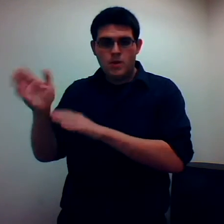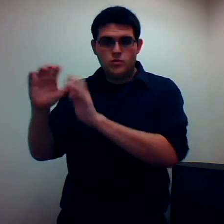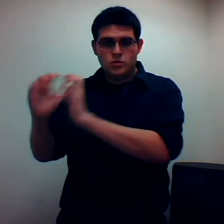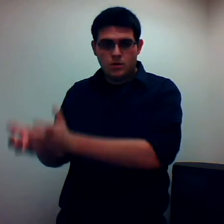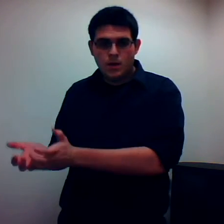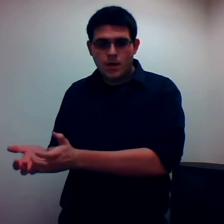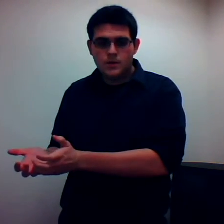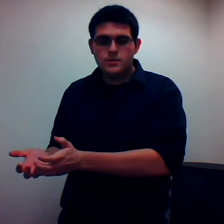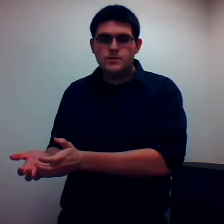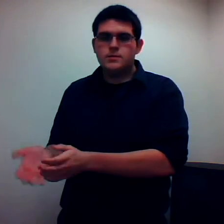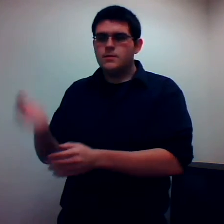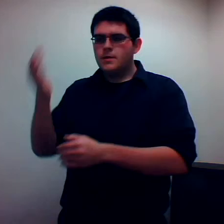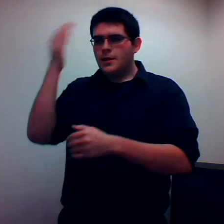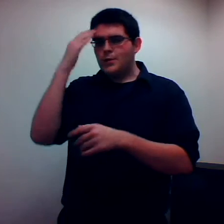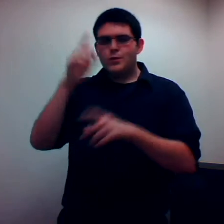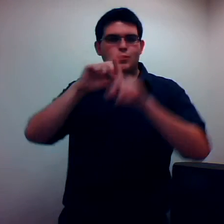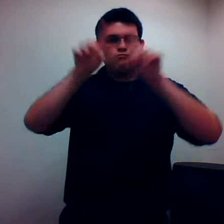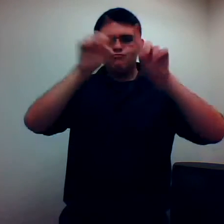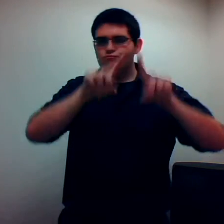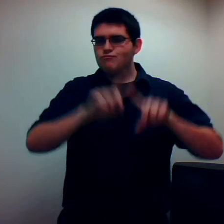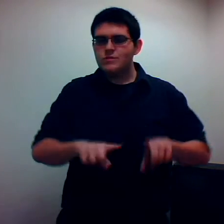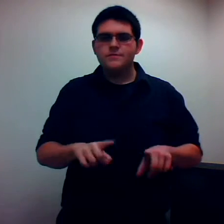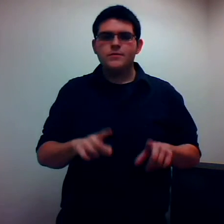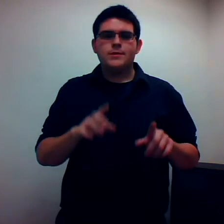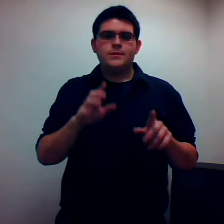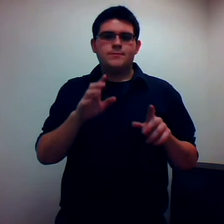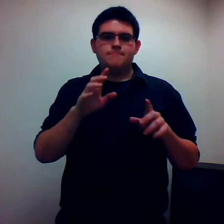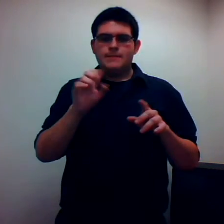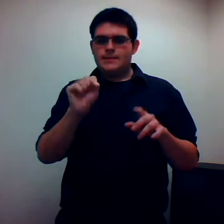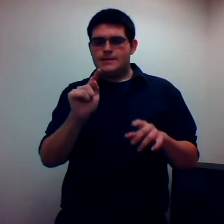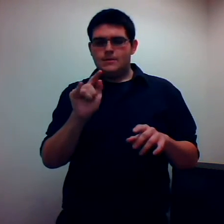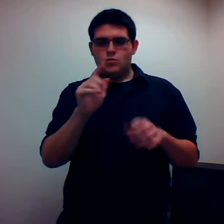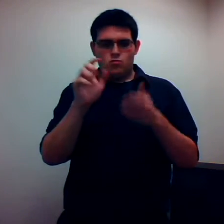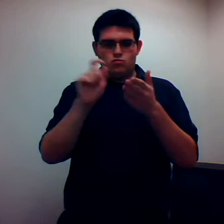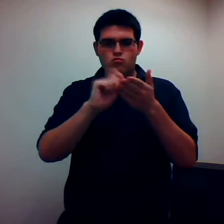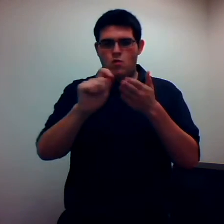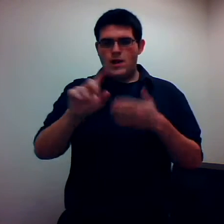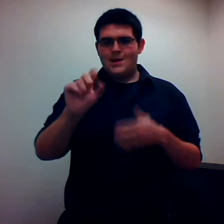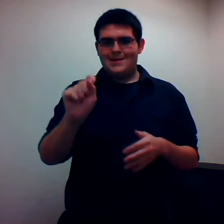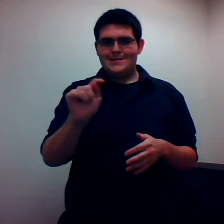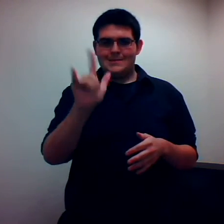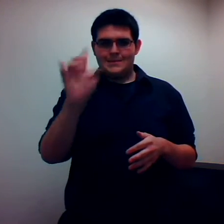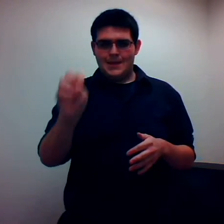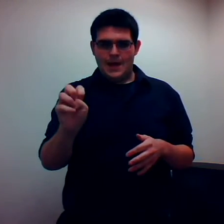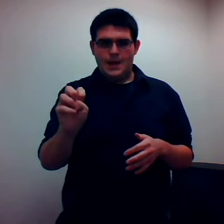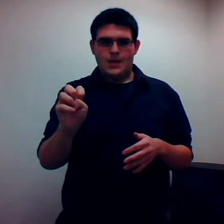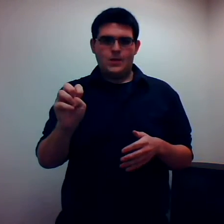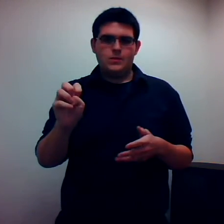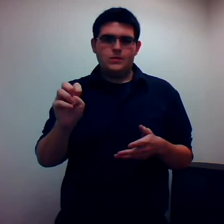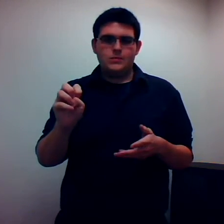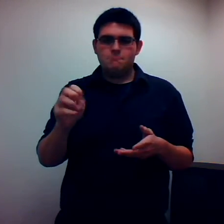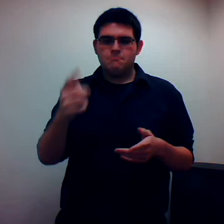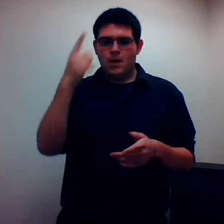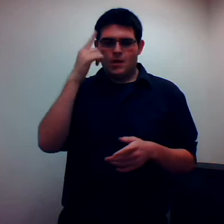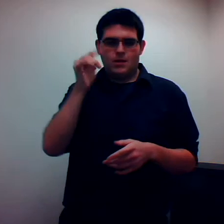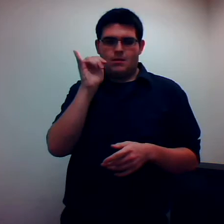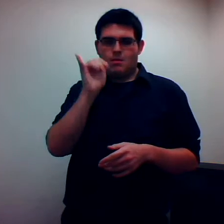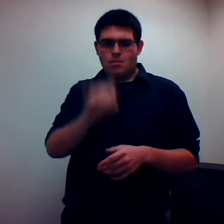knew APA style, they knew how to arrange papers in the content areas. And I think it was a really beneficial course for students